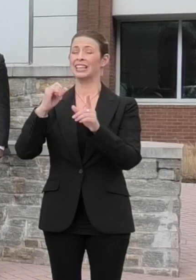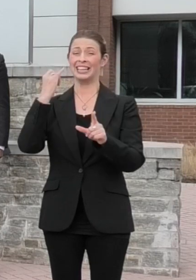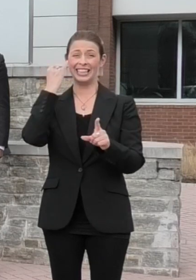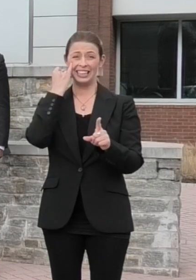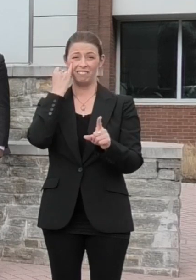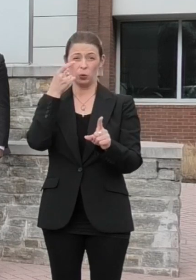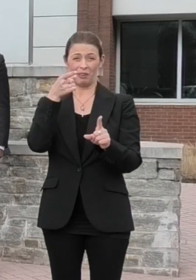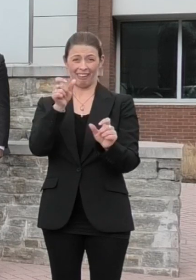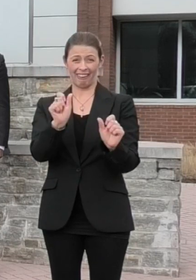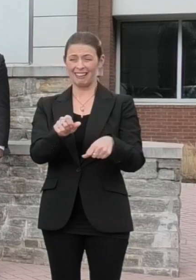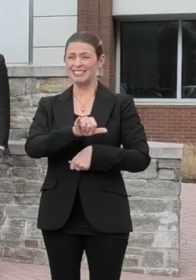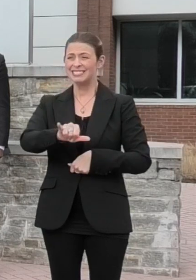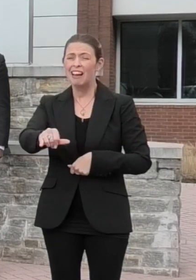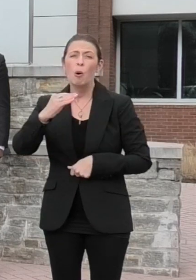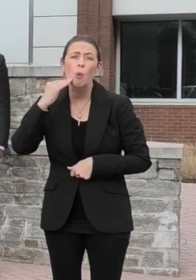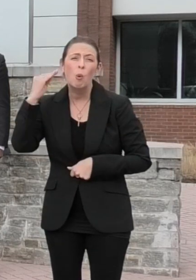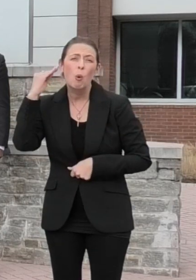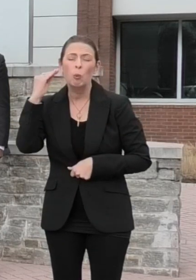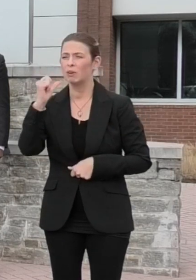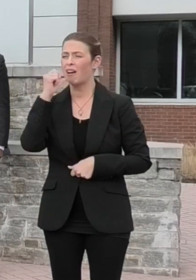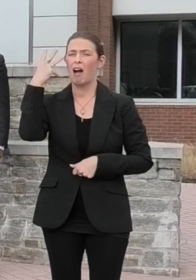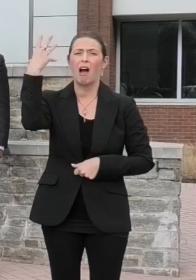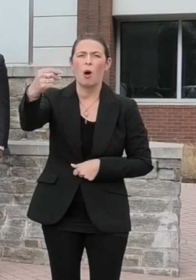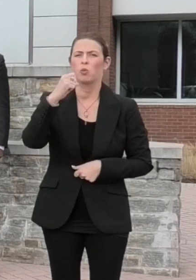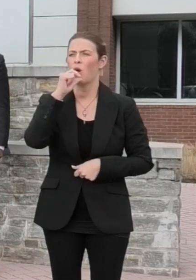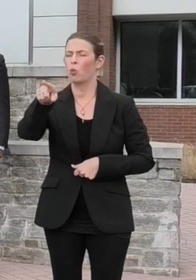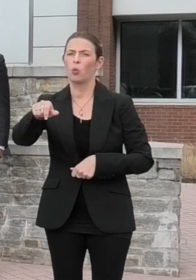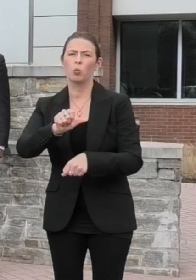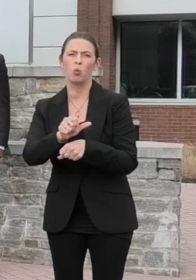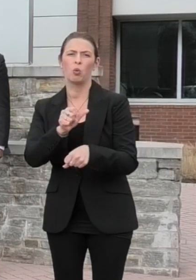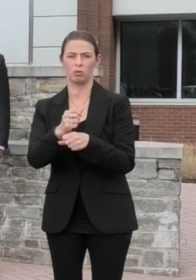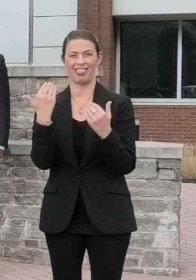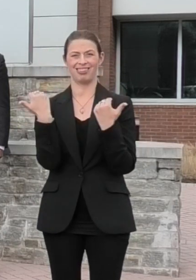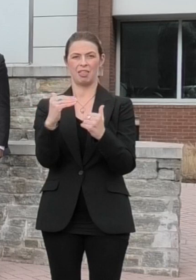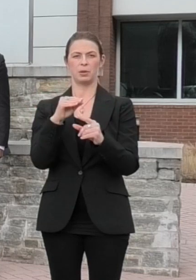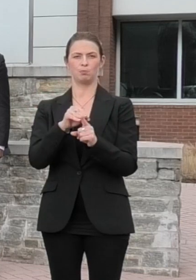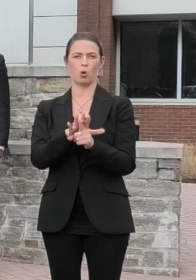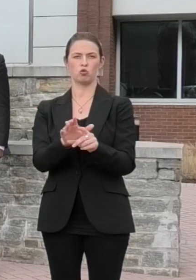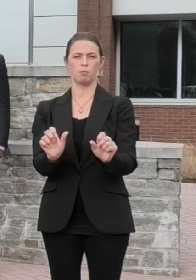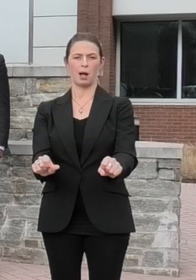all possible, to limit the exposure. The department